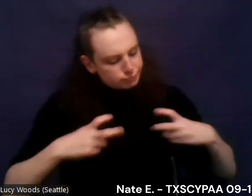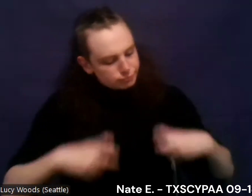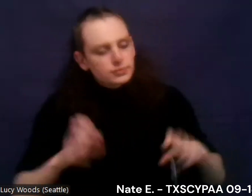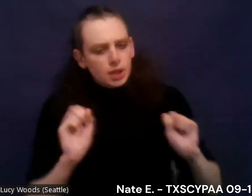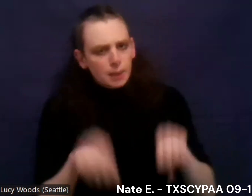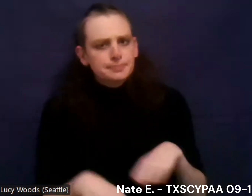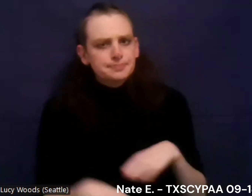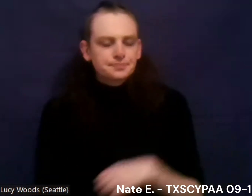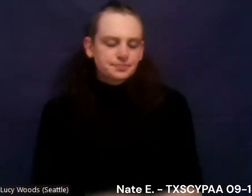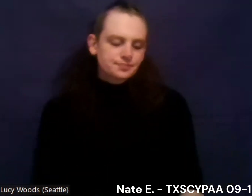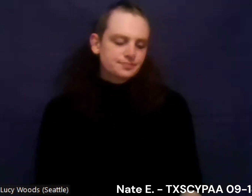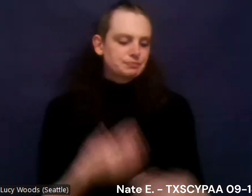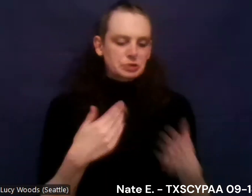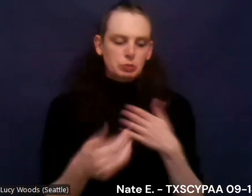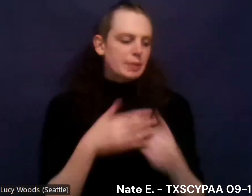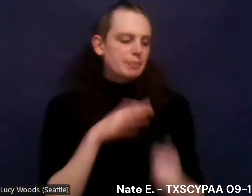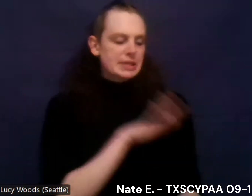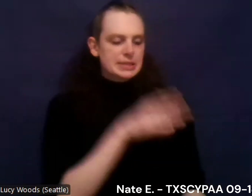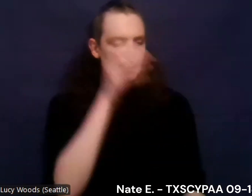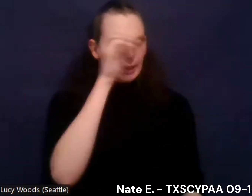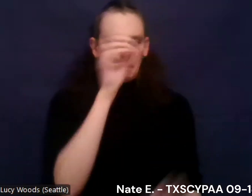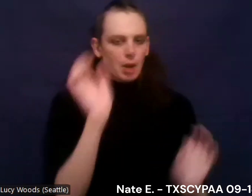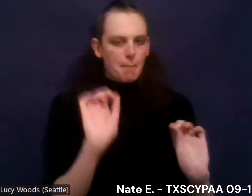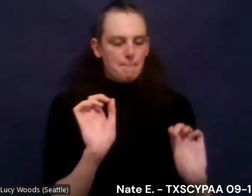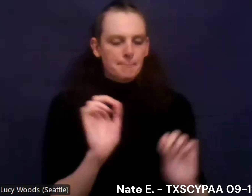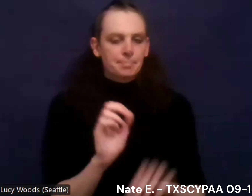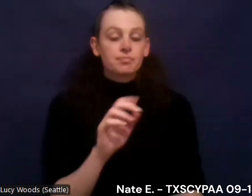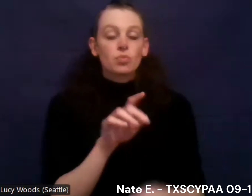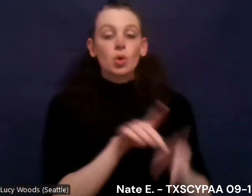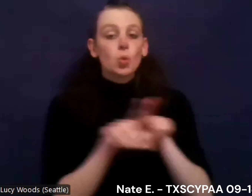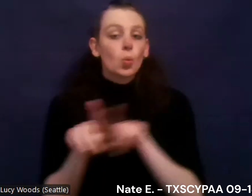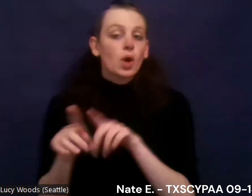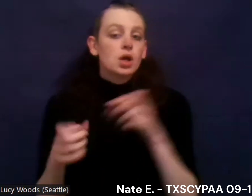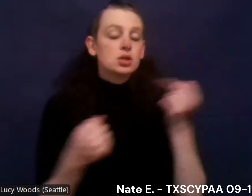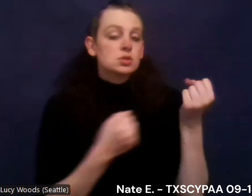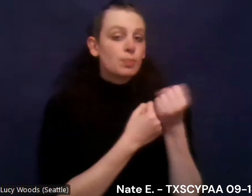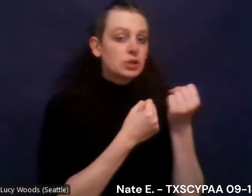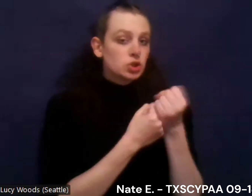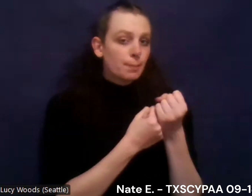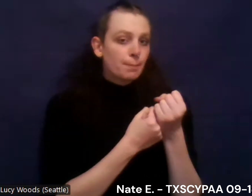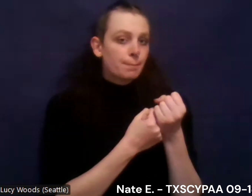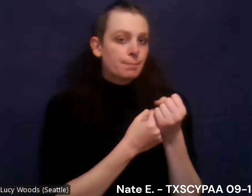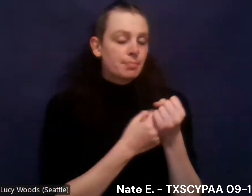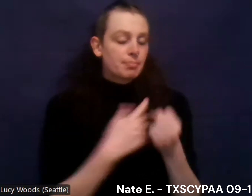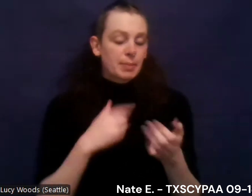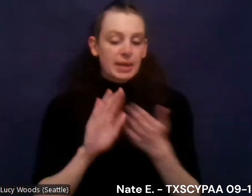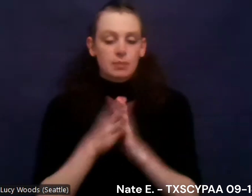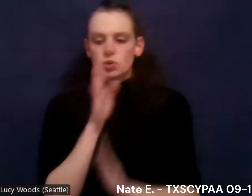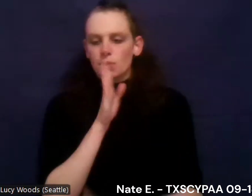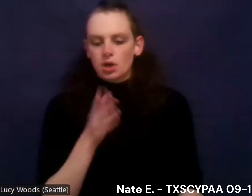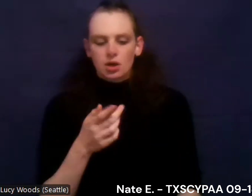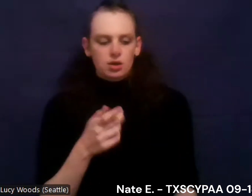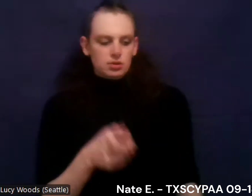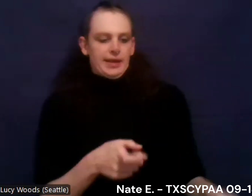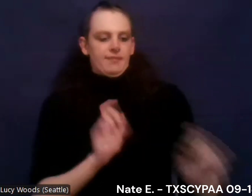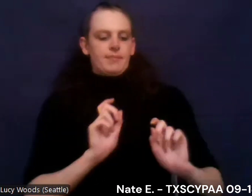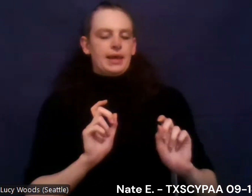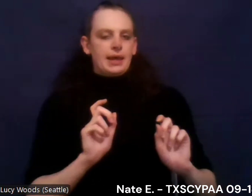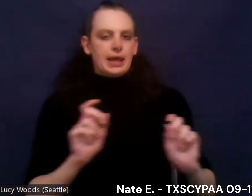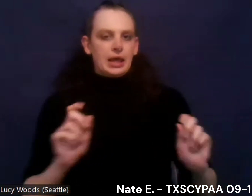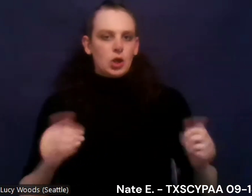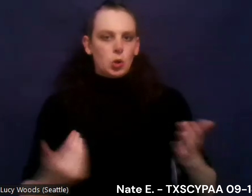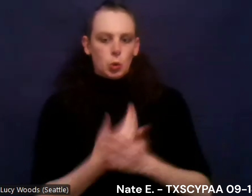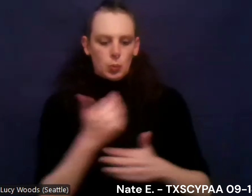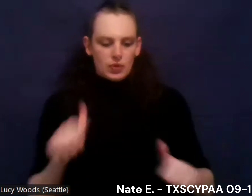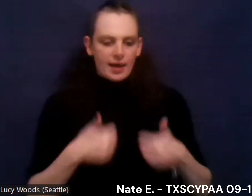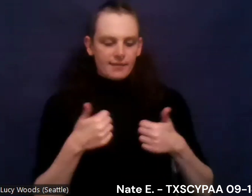yeah, anyway, so no opinions. And the second thing was sponsorship, right? Like I got sober, I've been gifted this life, right? It's not like I get sober and